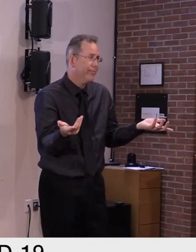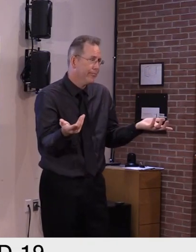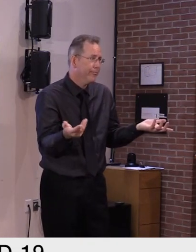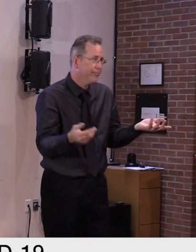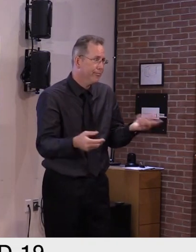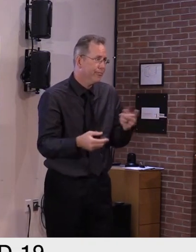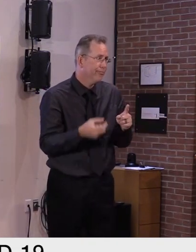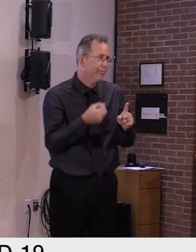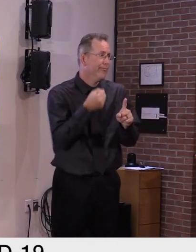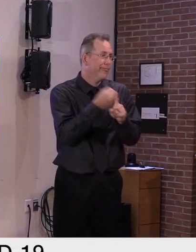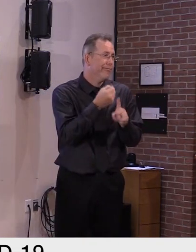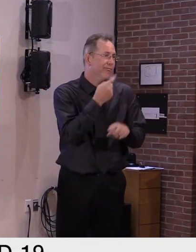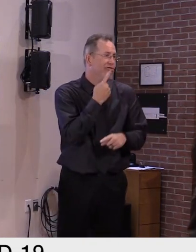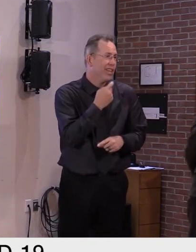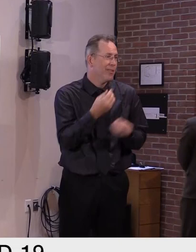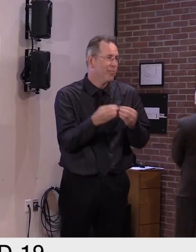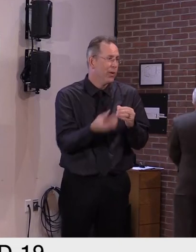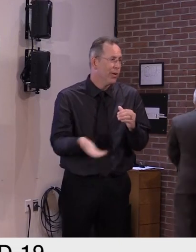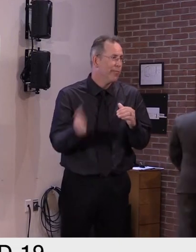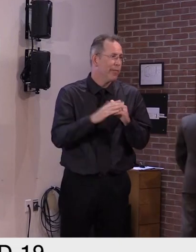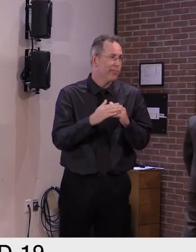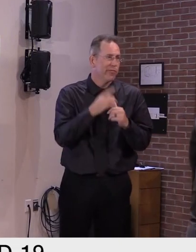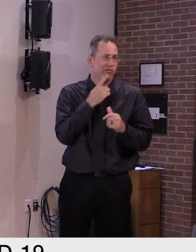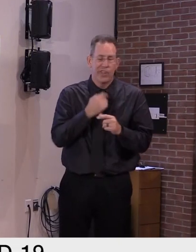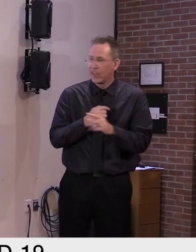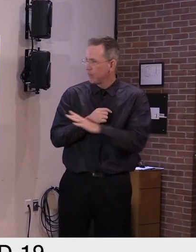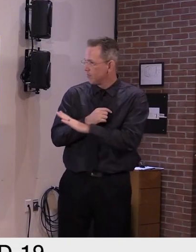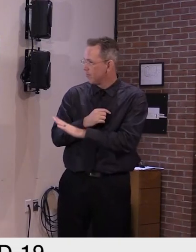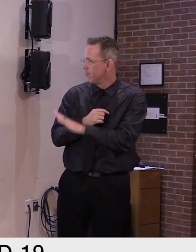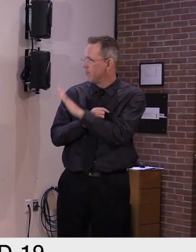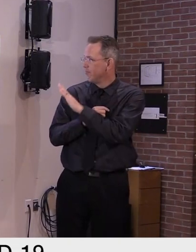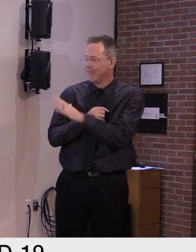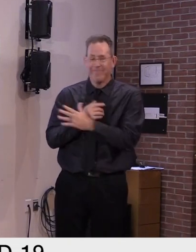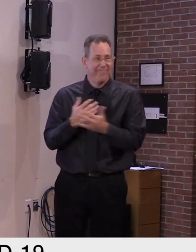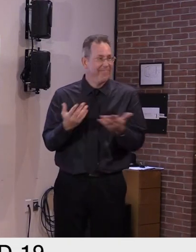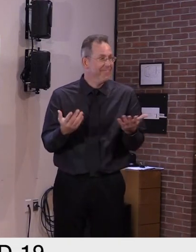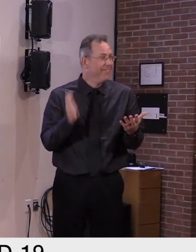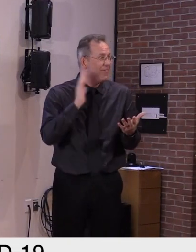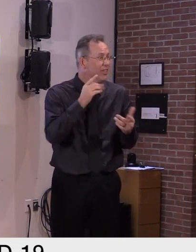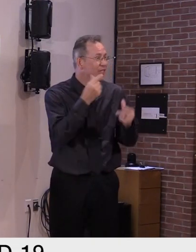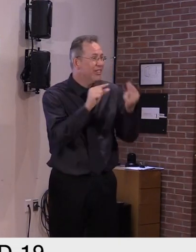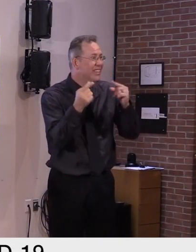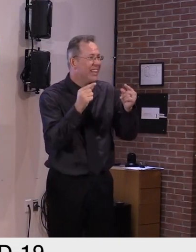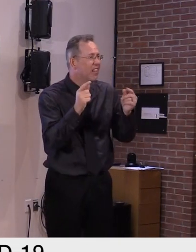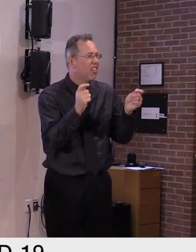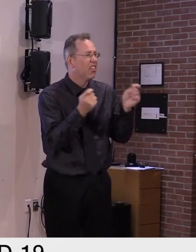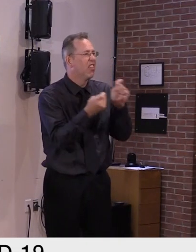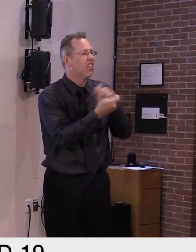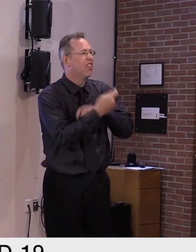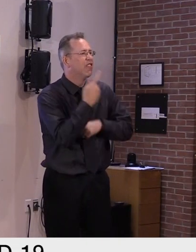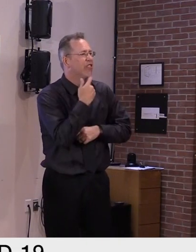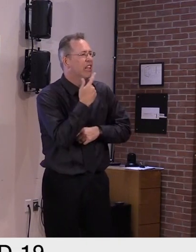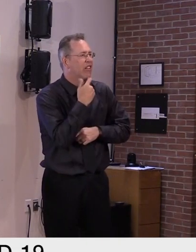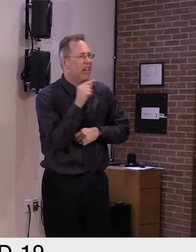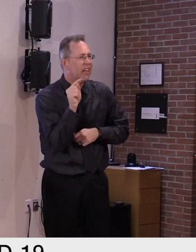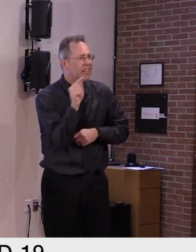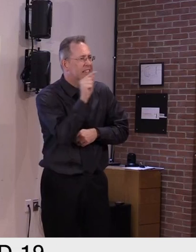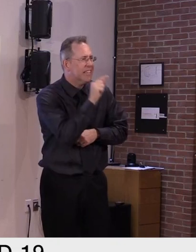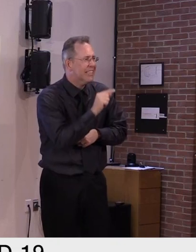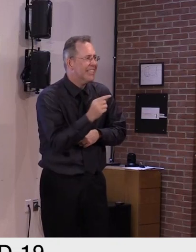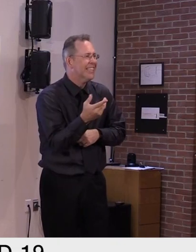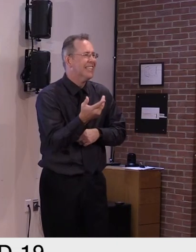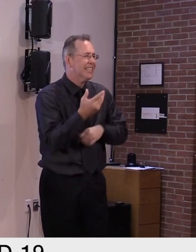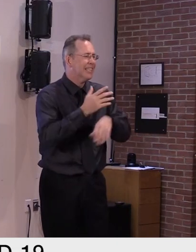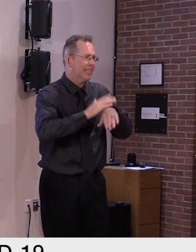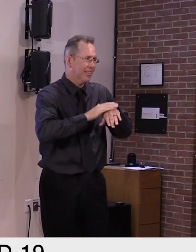of red and yellow on our travel map. Additional counties were added to the travel map. Now the number of